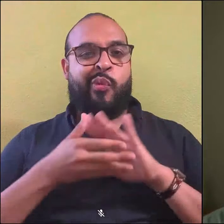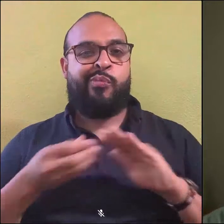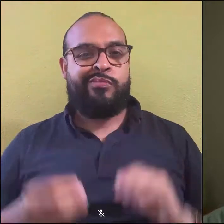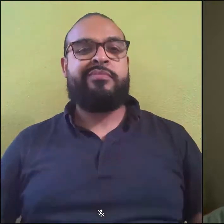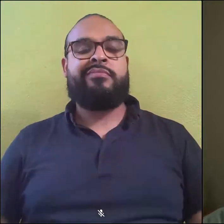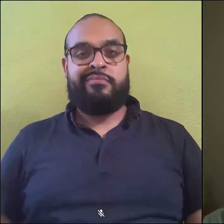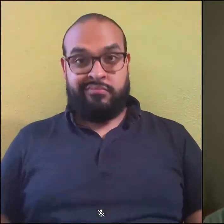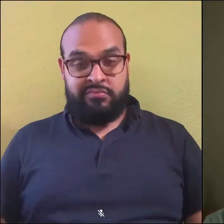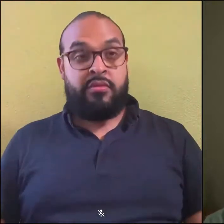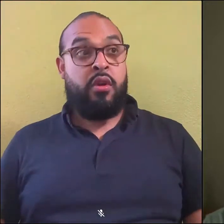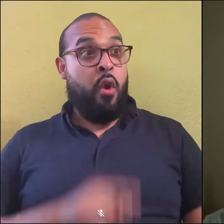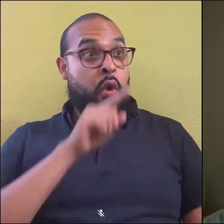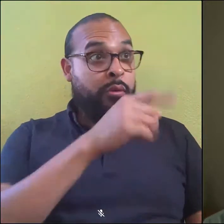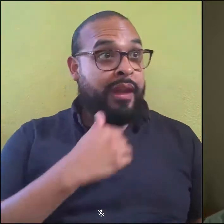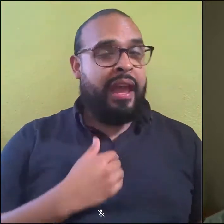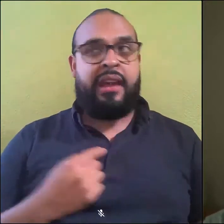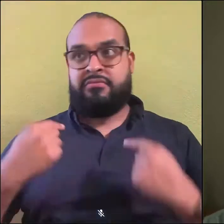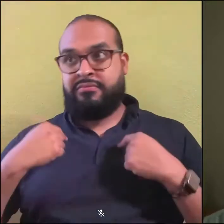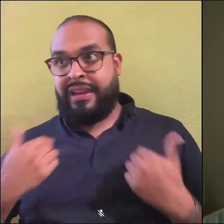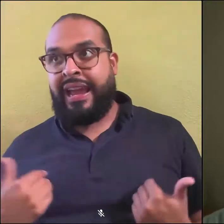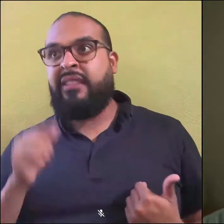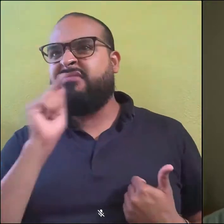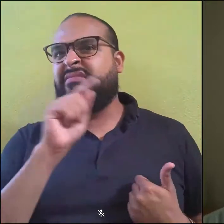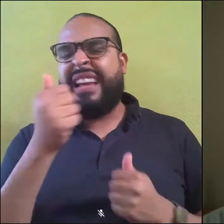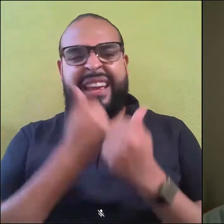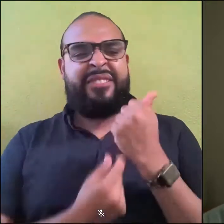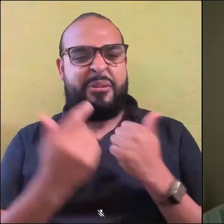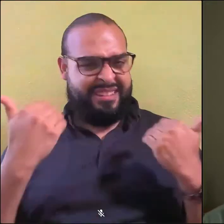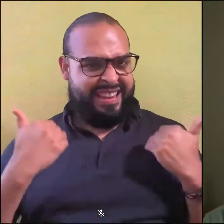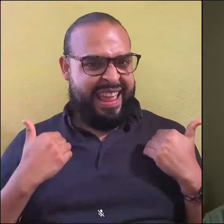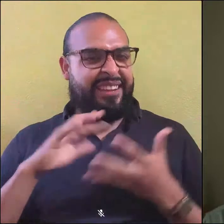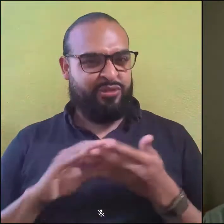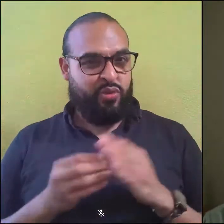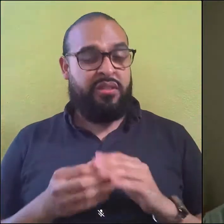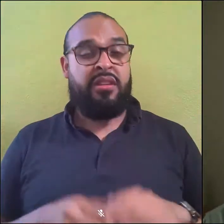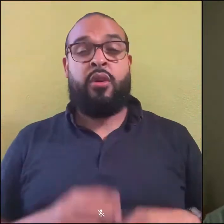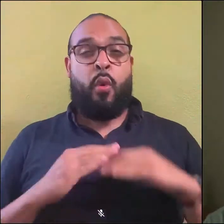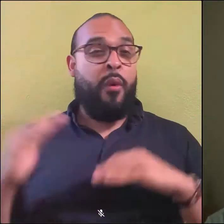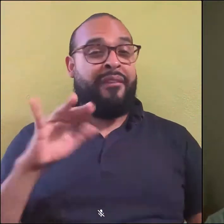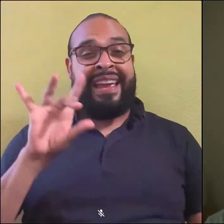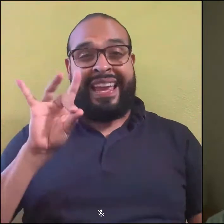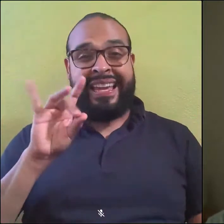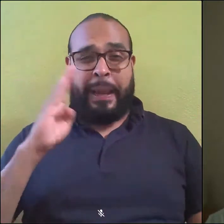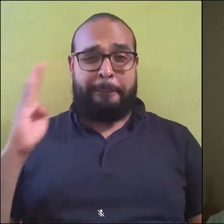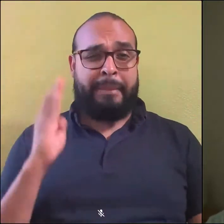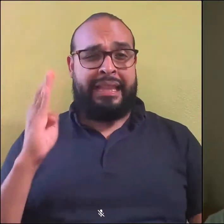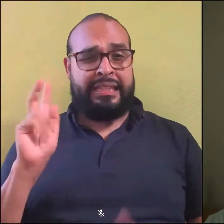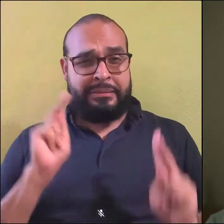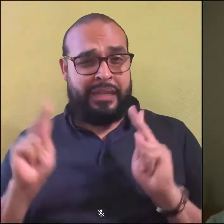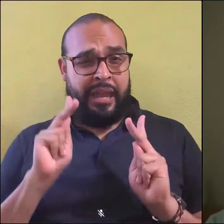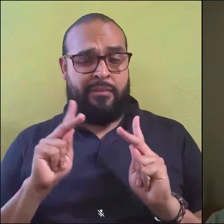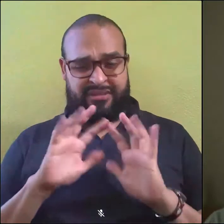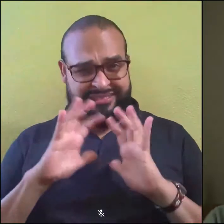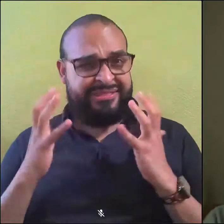us has a story. When I say us, I mean actually all of the 8 billion people that are on the planet today. Everyone has